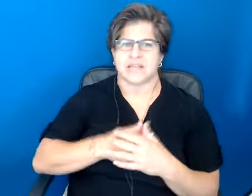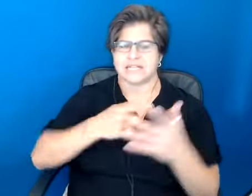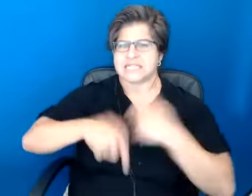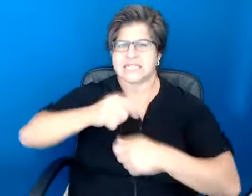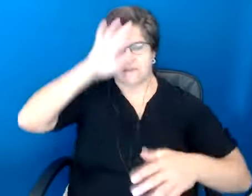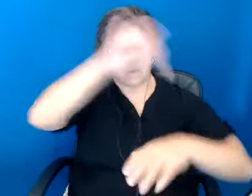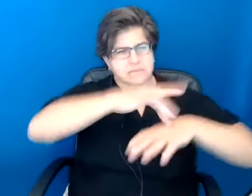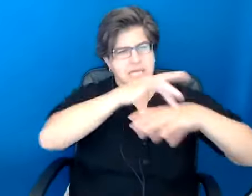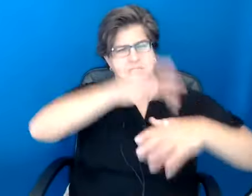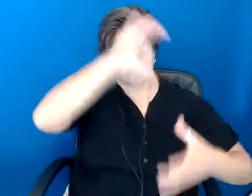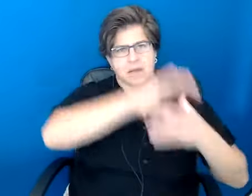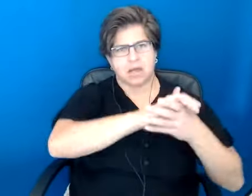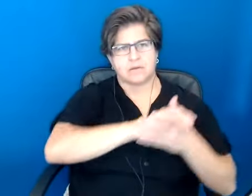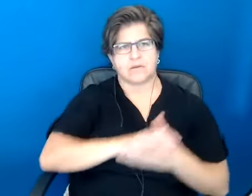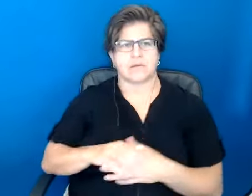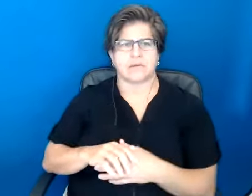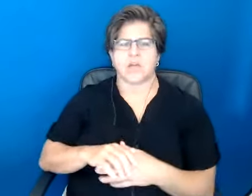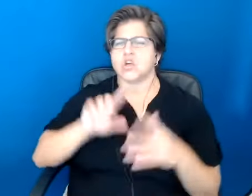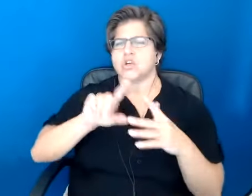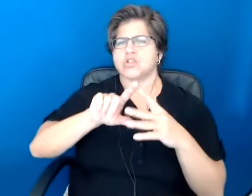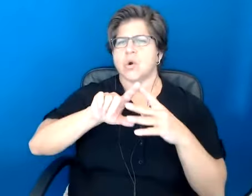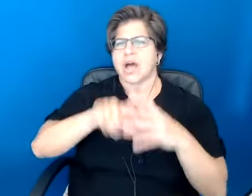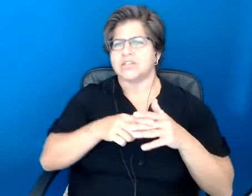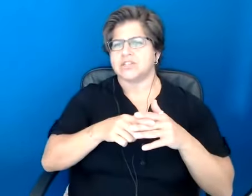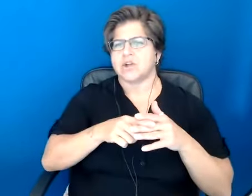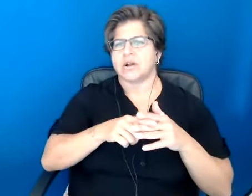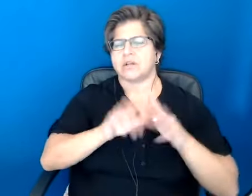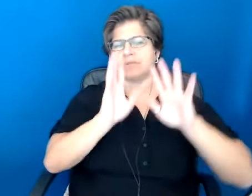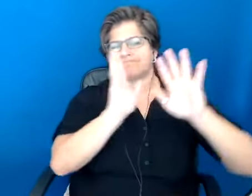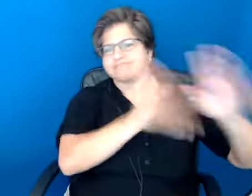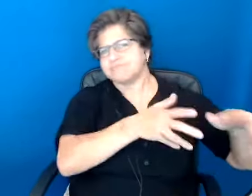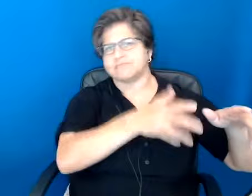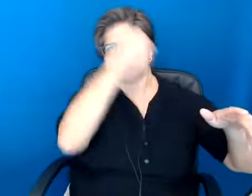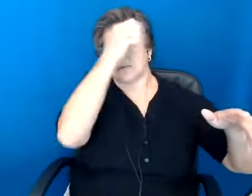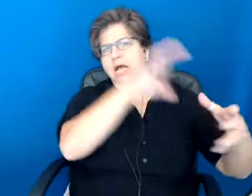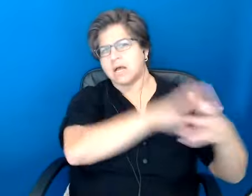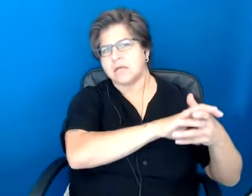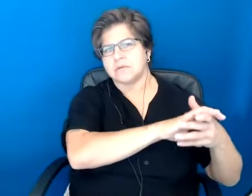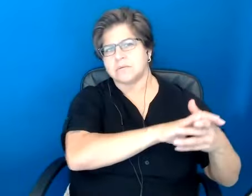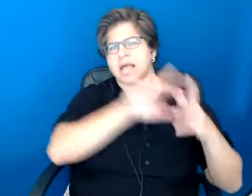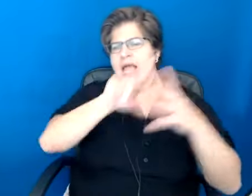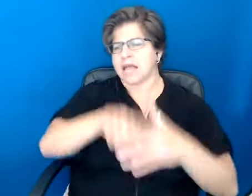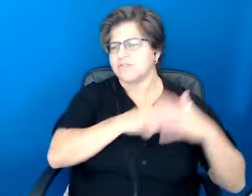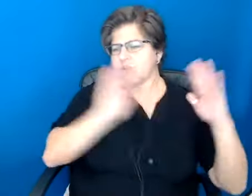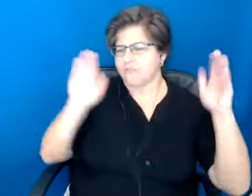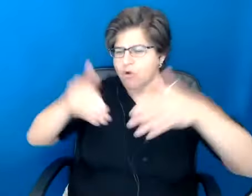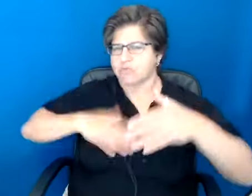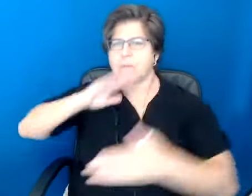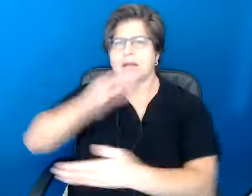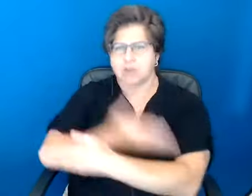I started to love her. Because Al-Anon was learning me about love very early on in my early journey. So I started